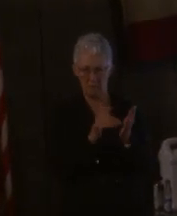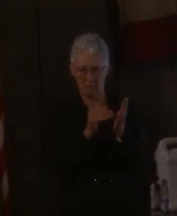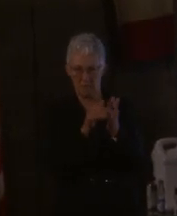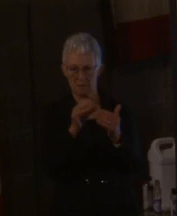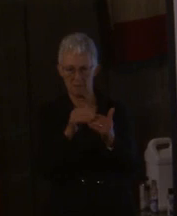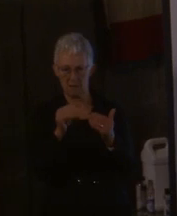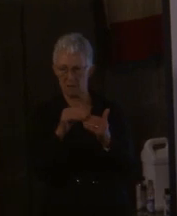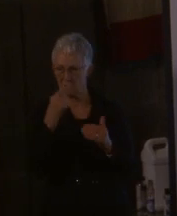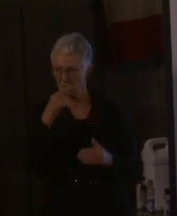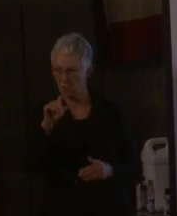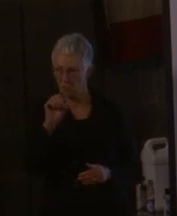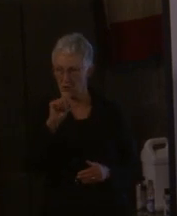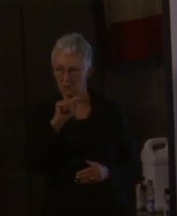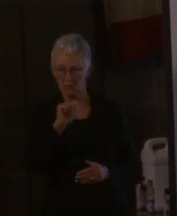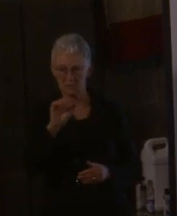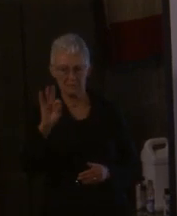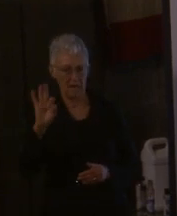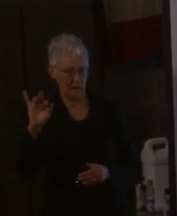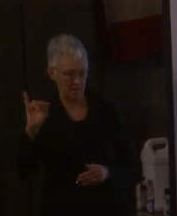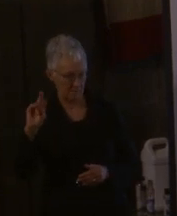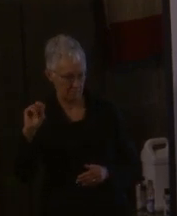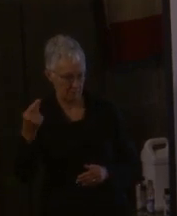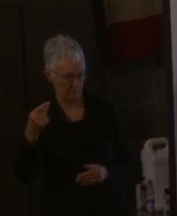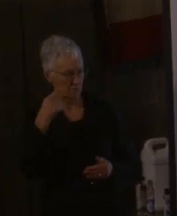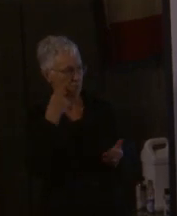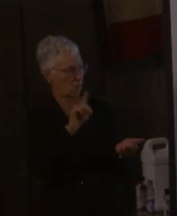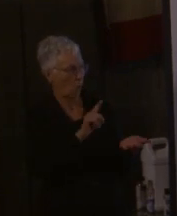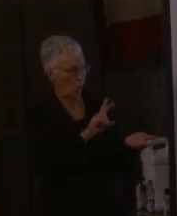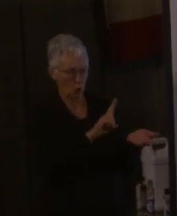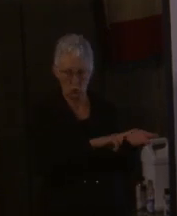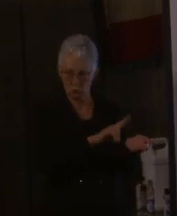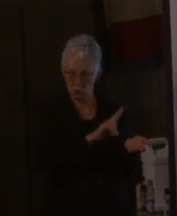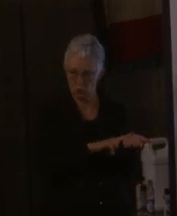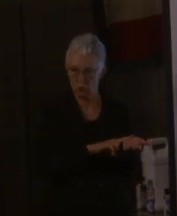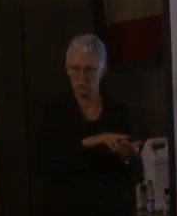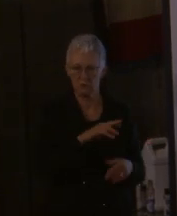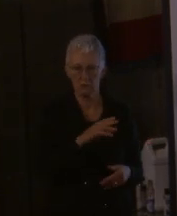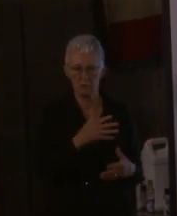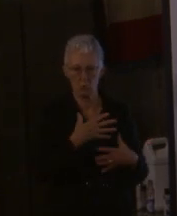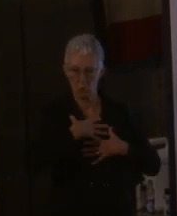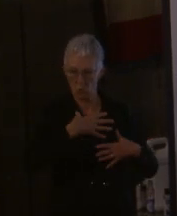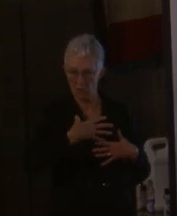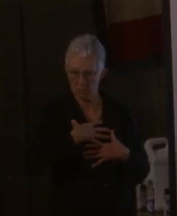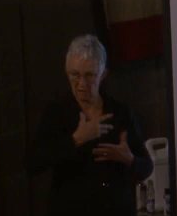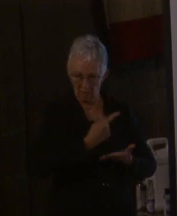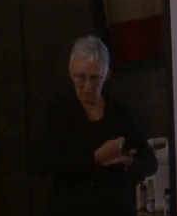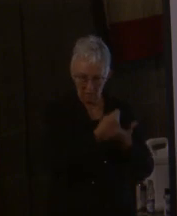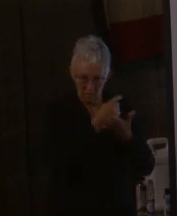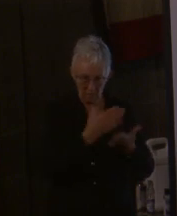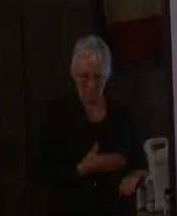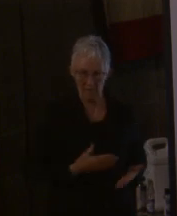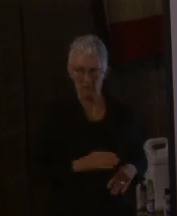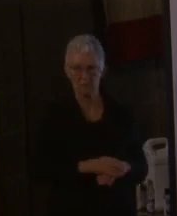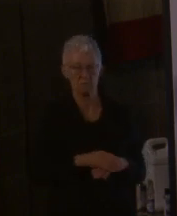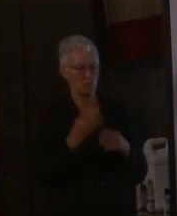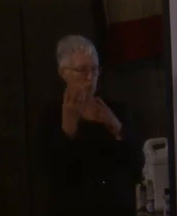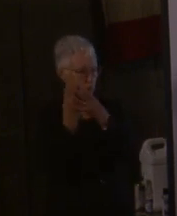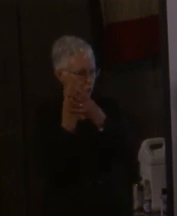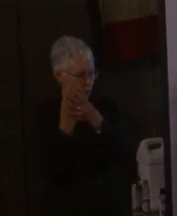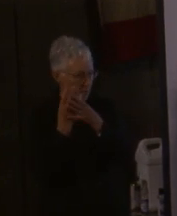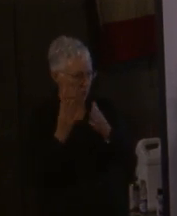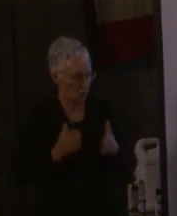staffing. Again, we mentioned nursing, respiratory therapists, screeners, hazard